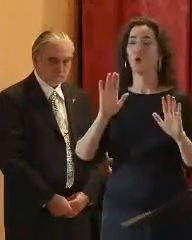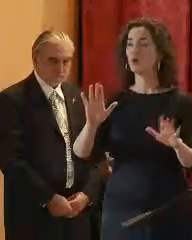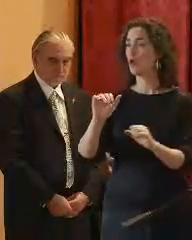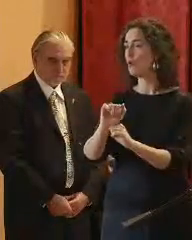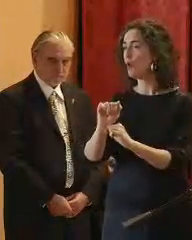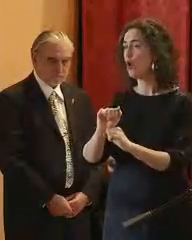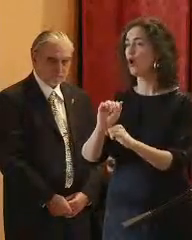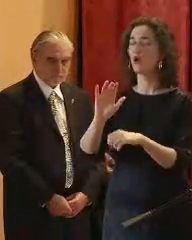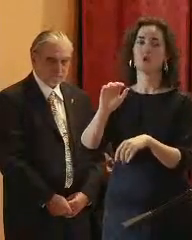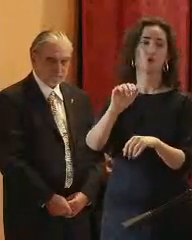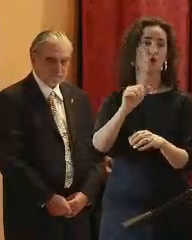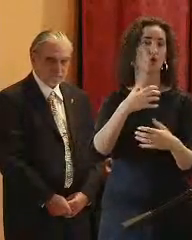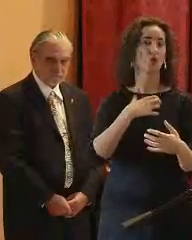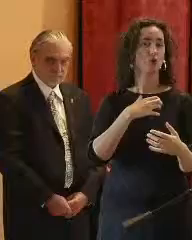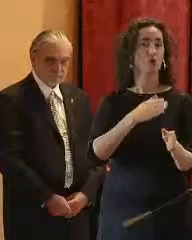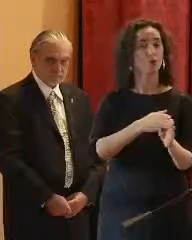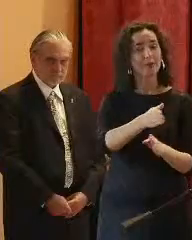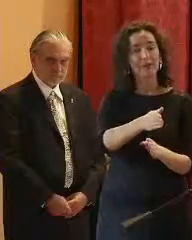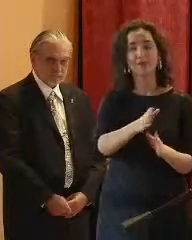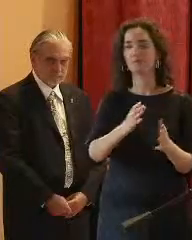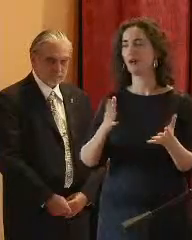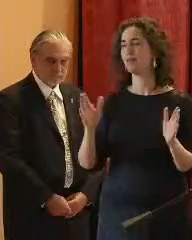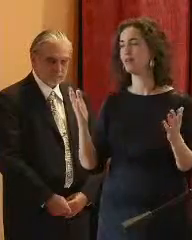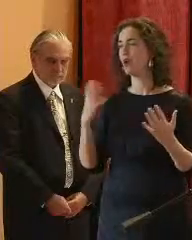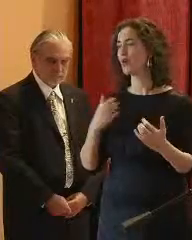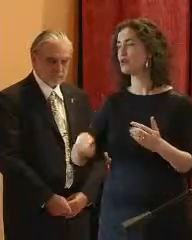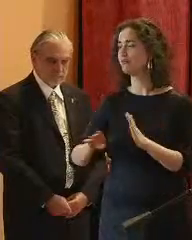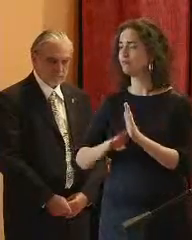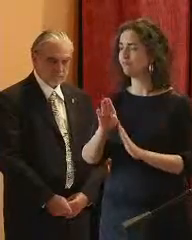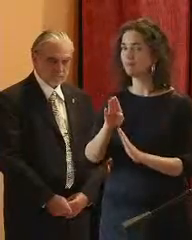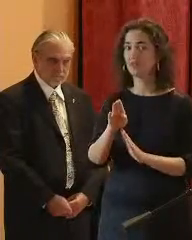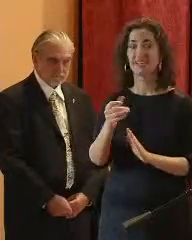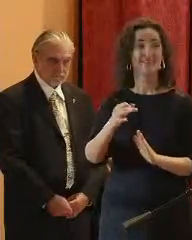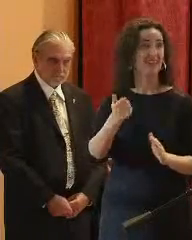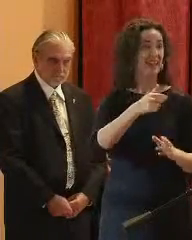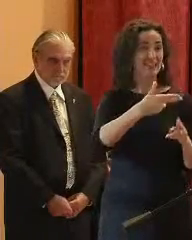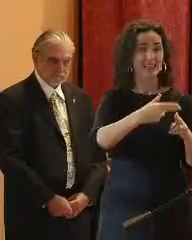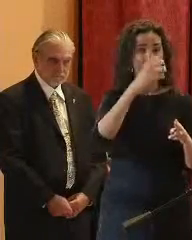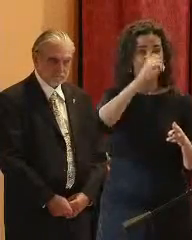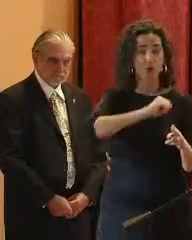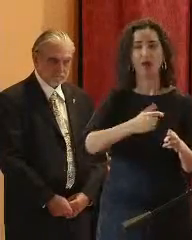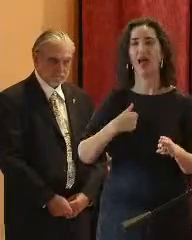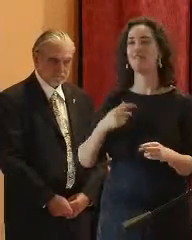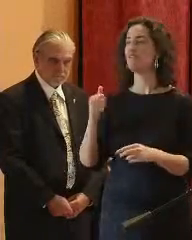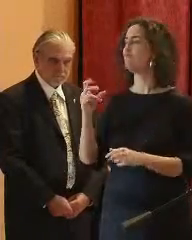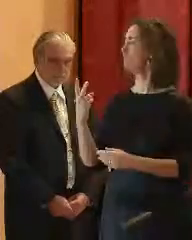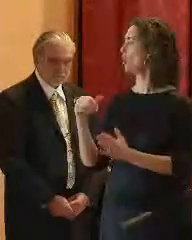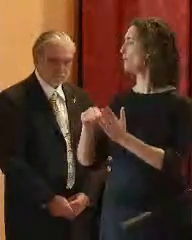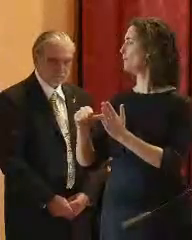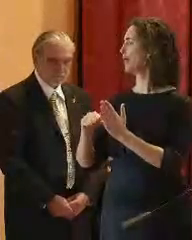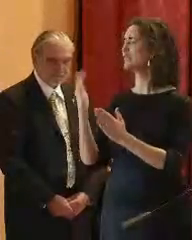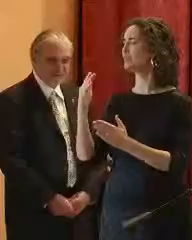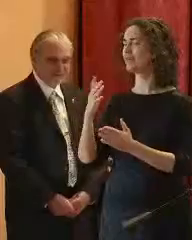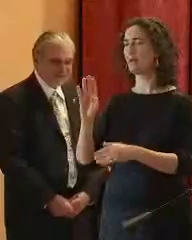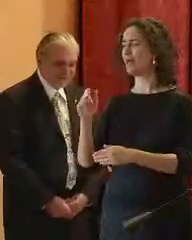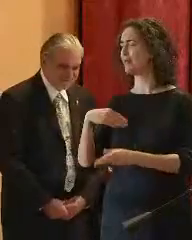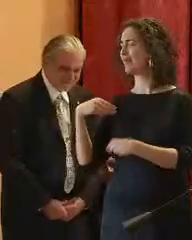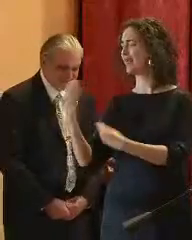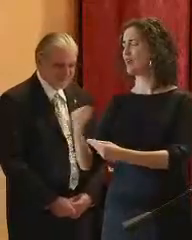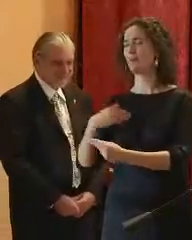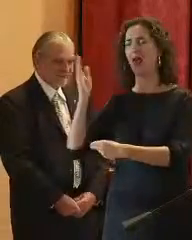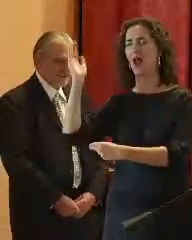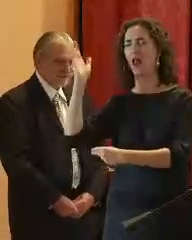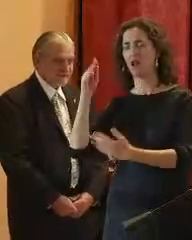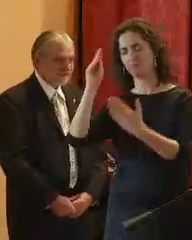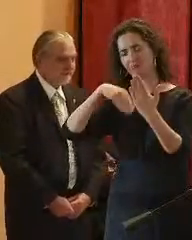in your careers, and it's just been an honor. Maybe if I've left anybody else, I have a 4-page speech that I